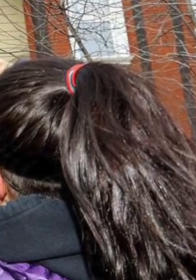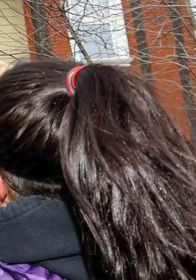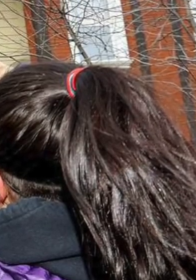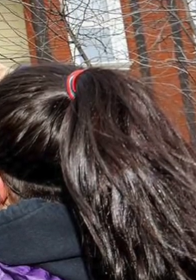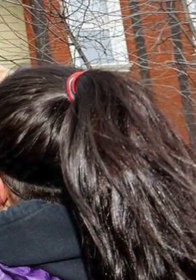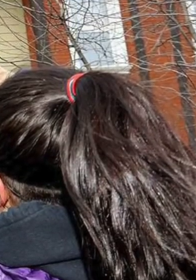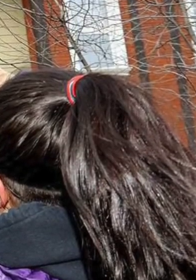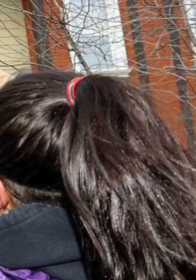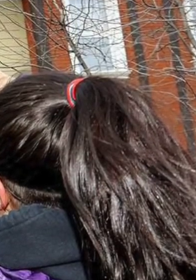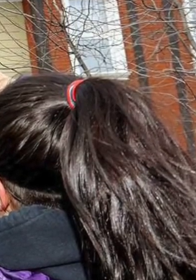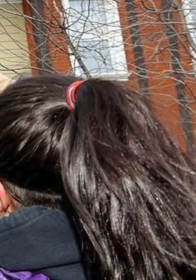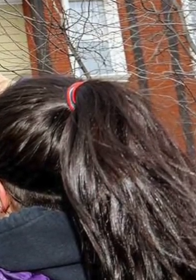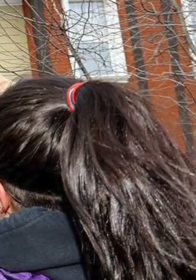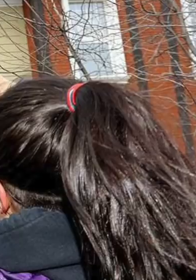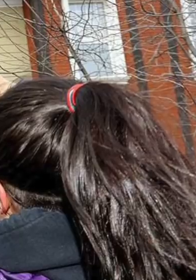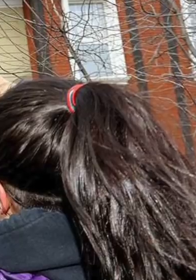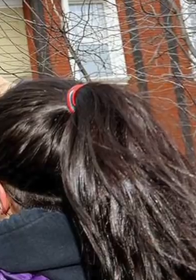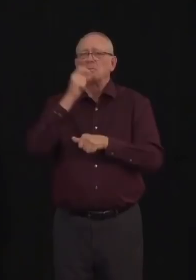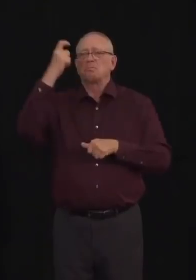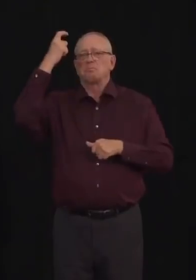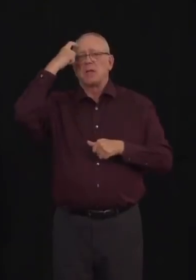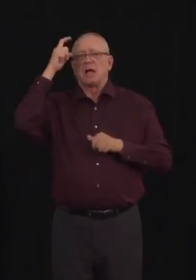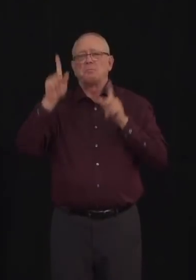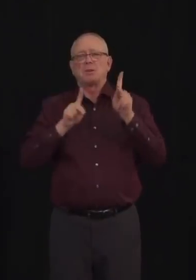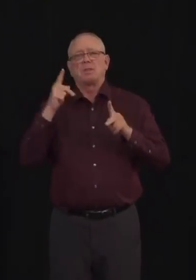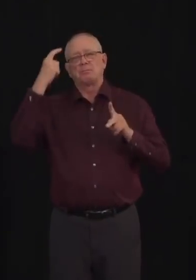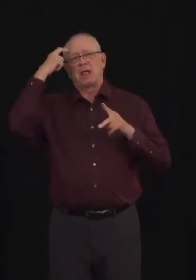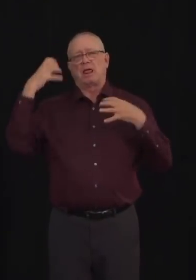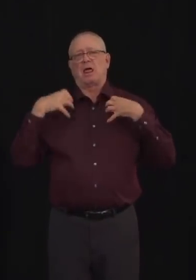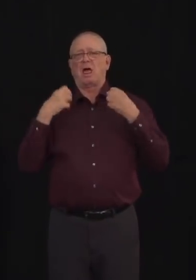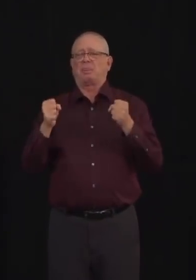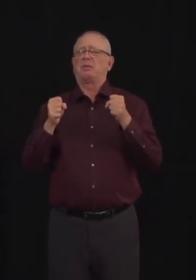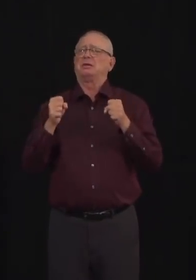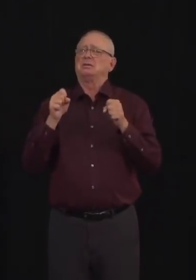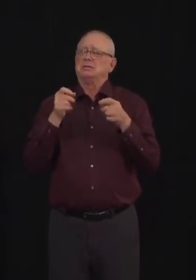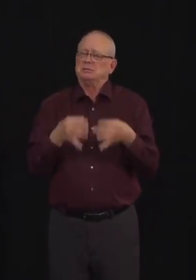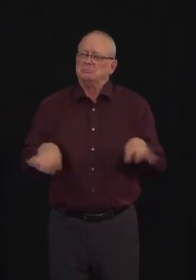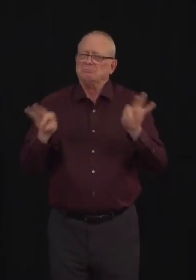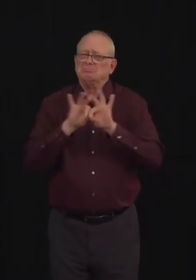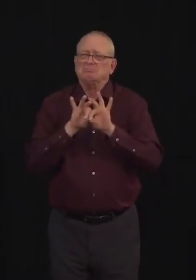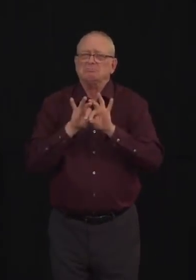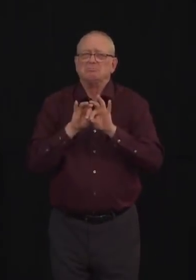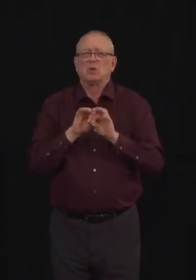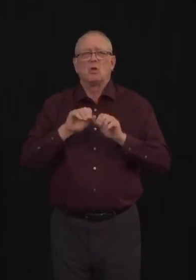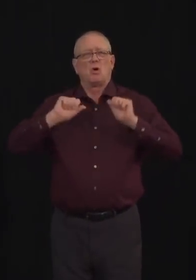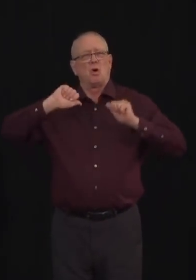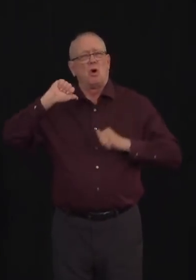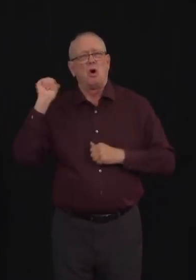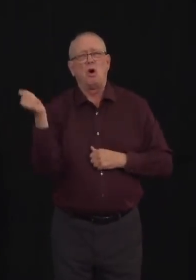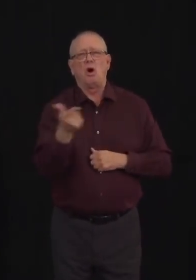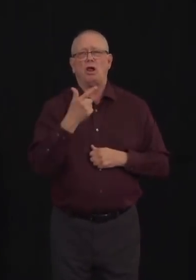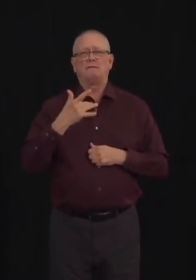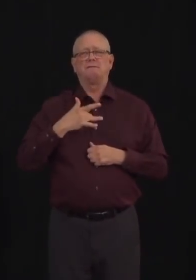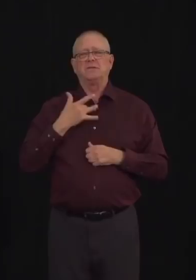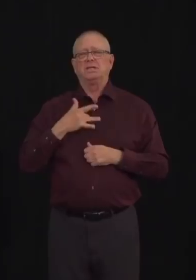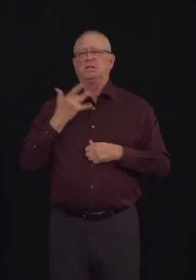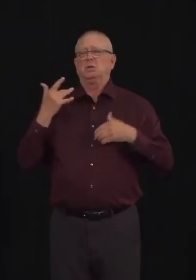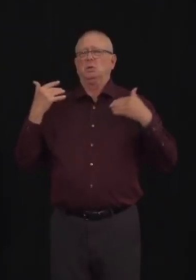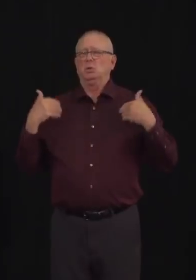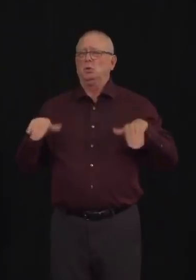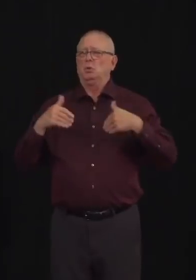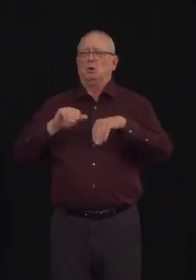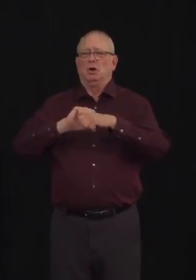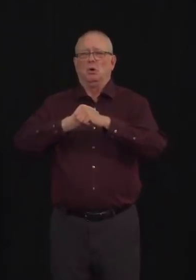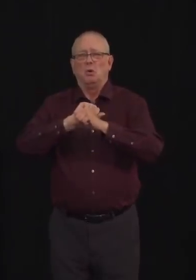this subject a number of times, and it continues to be important. We have all been affected by this pandemic. It's completely natural to